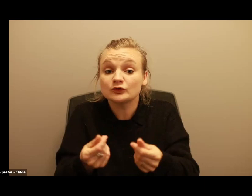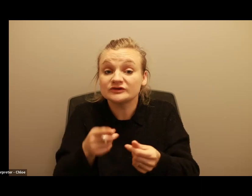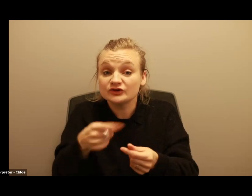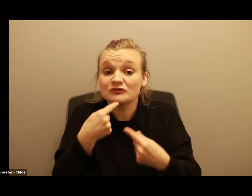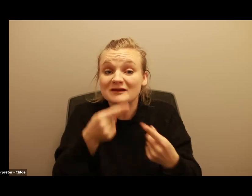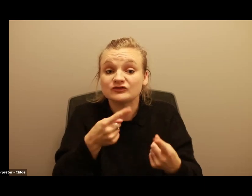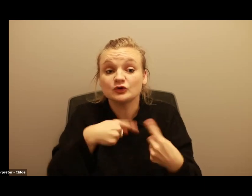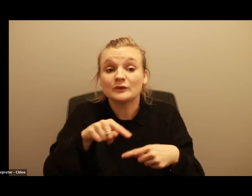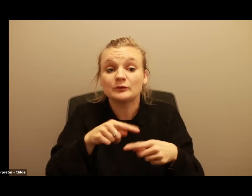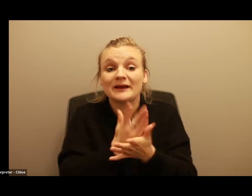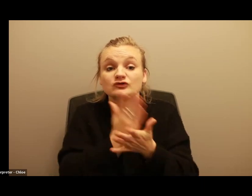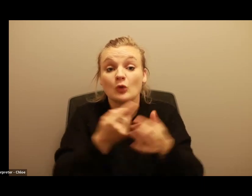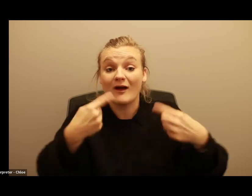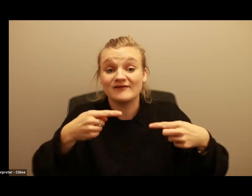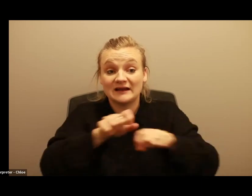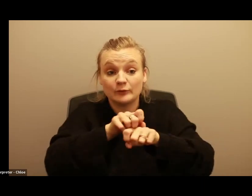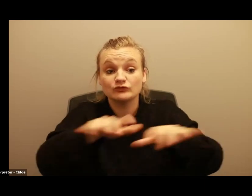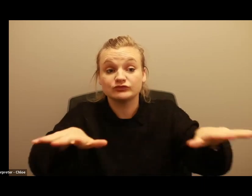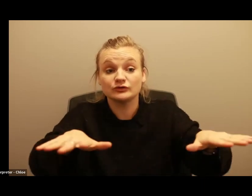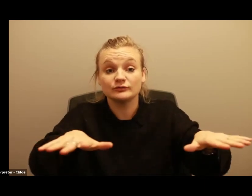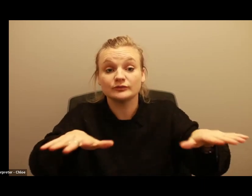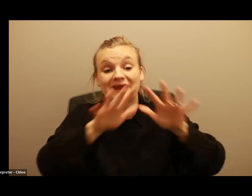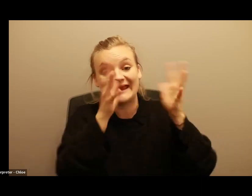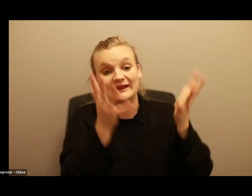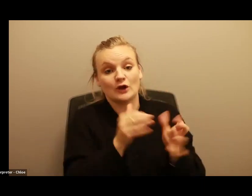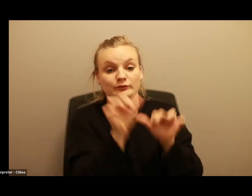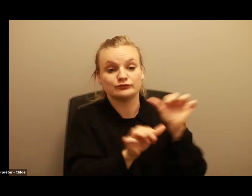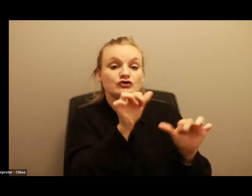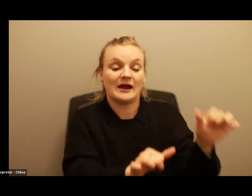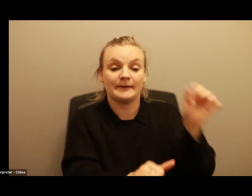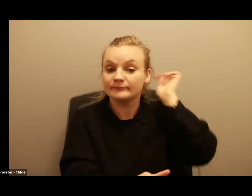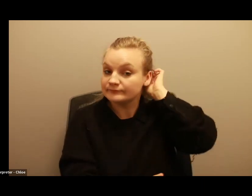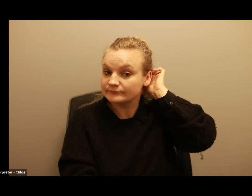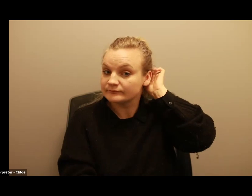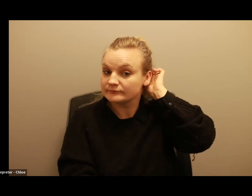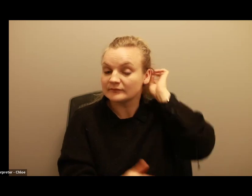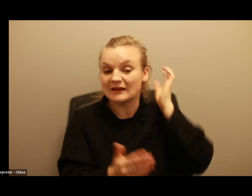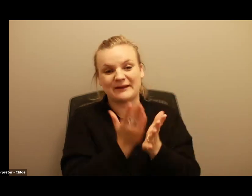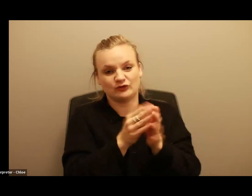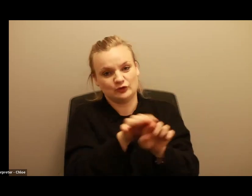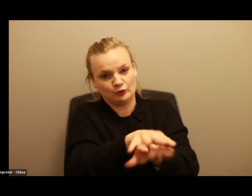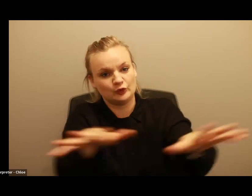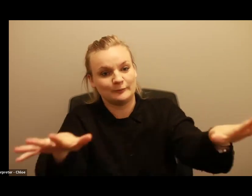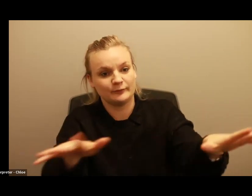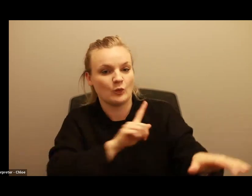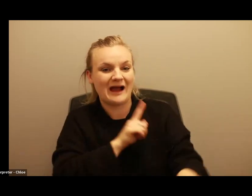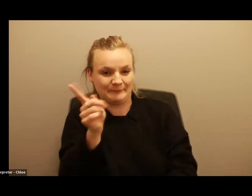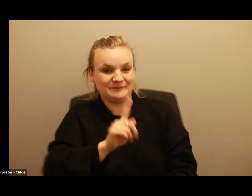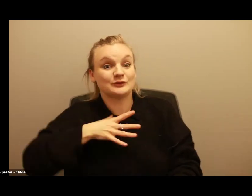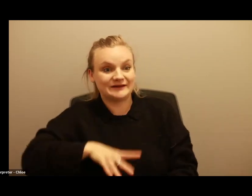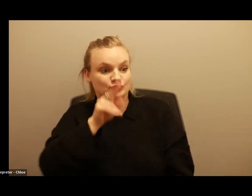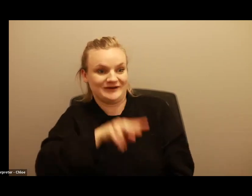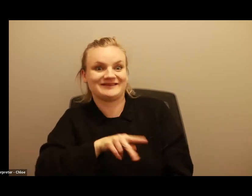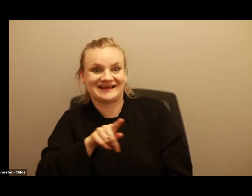available in the global program guide, but wider as well, because yeah, people need to read that. So